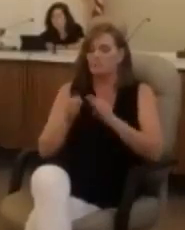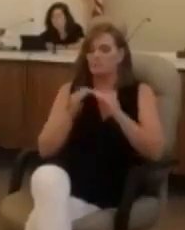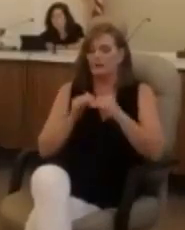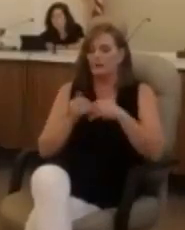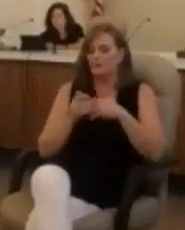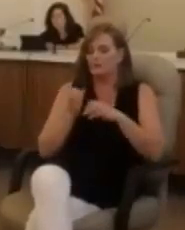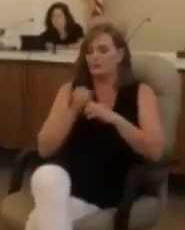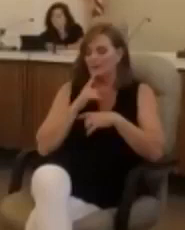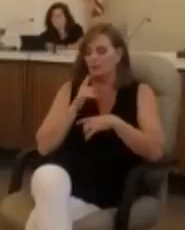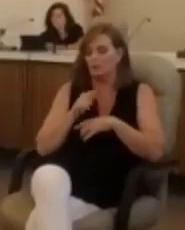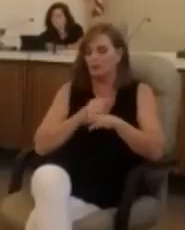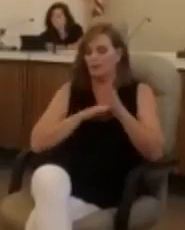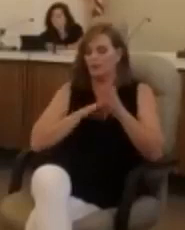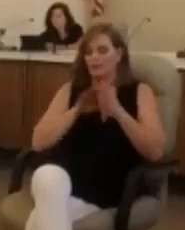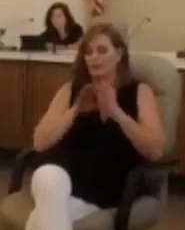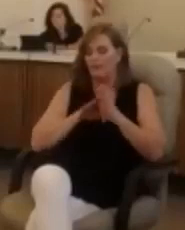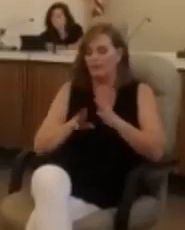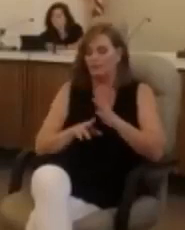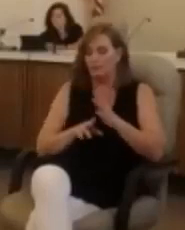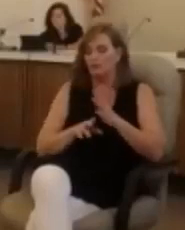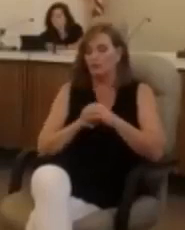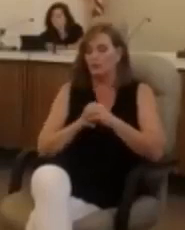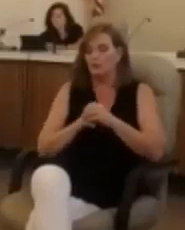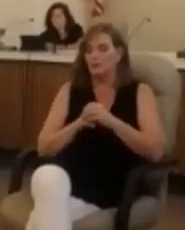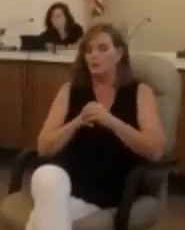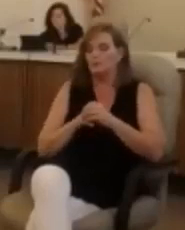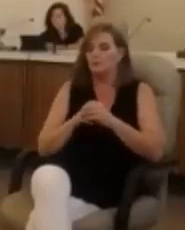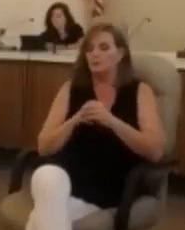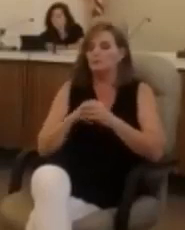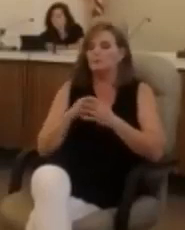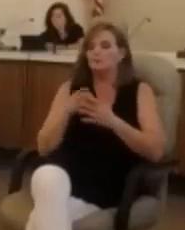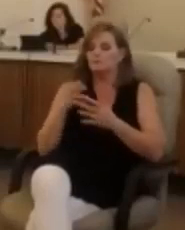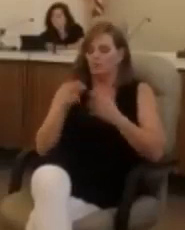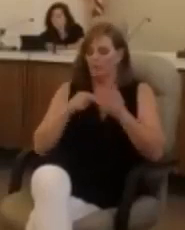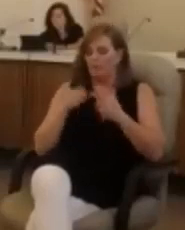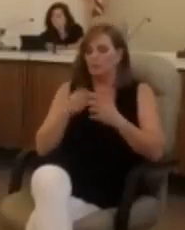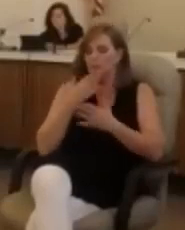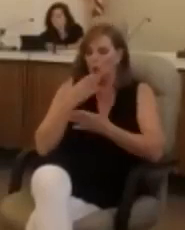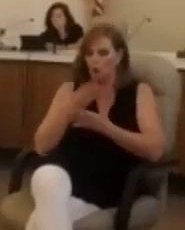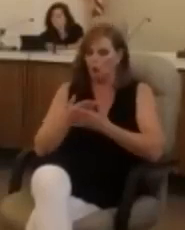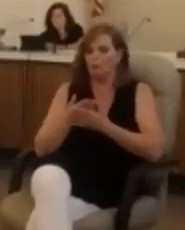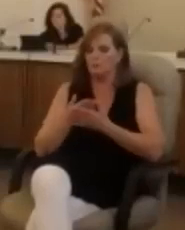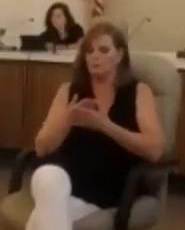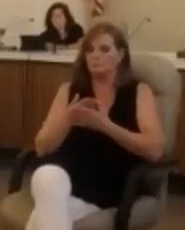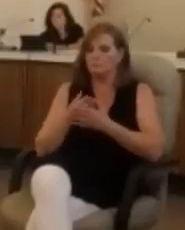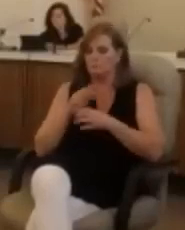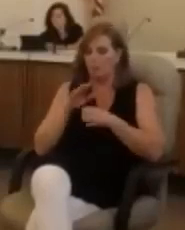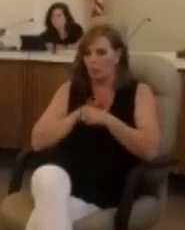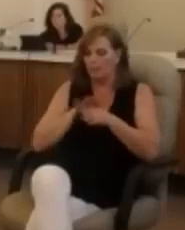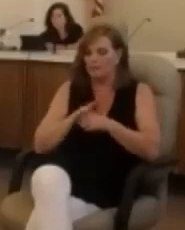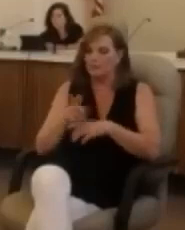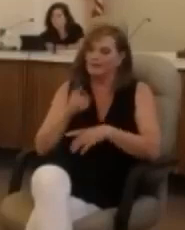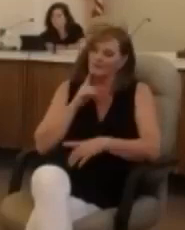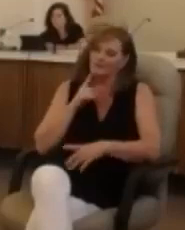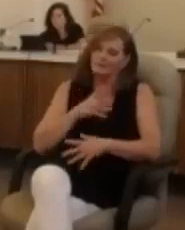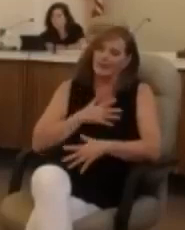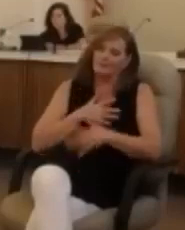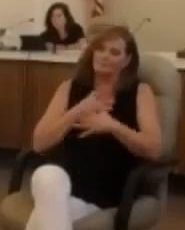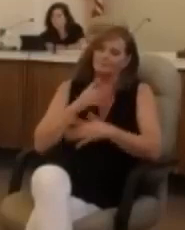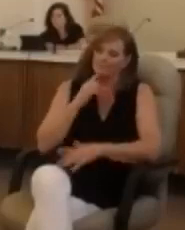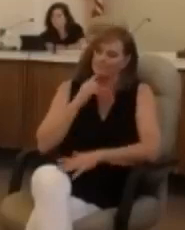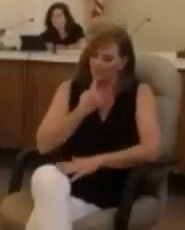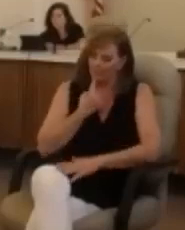accountable. I am disappointed in a lot of the things that I've heard regarding